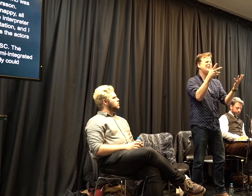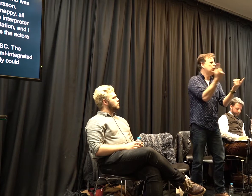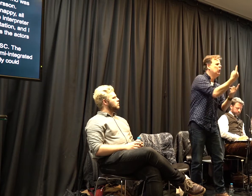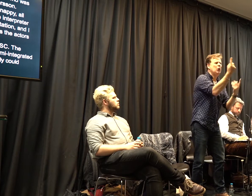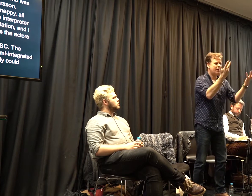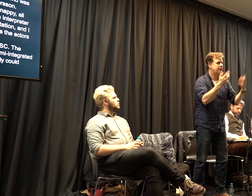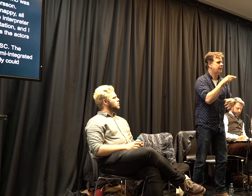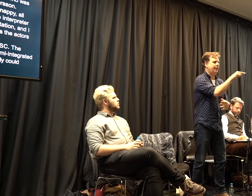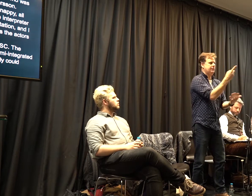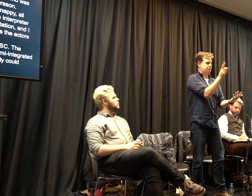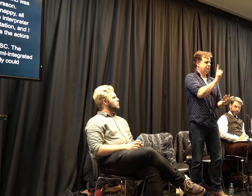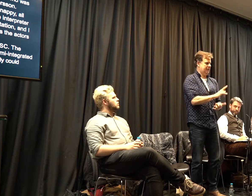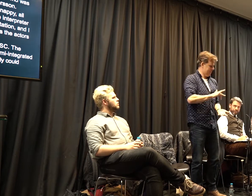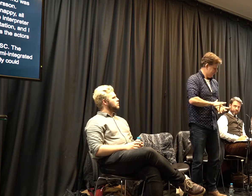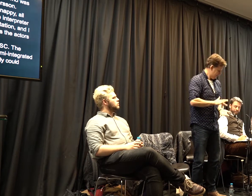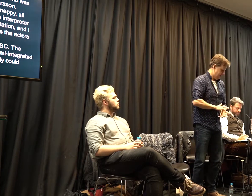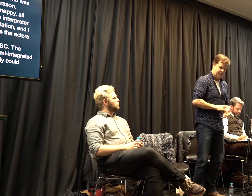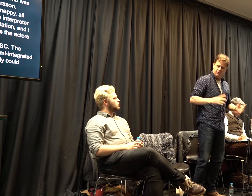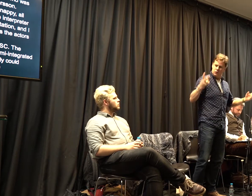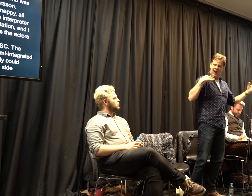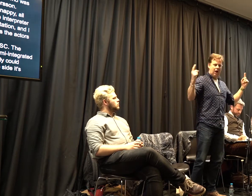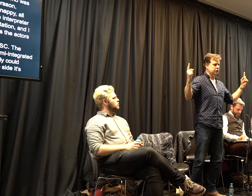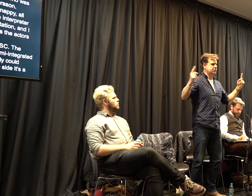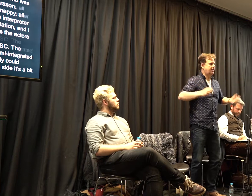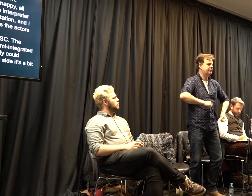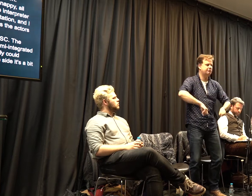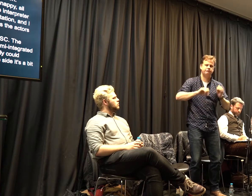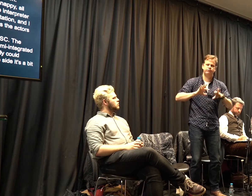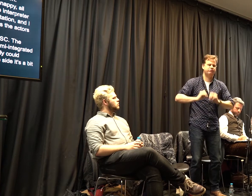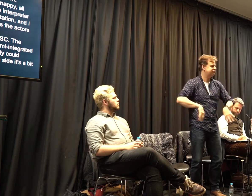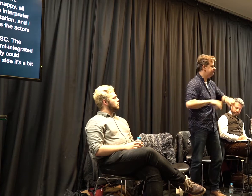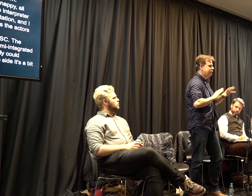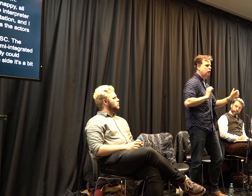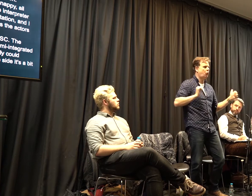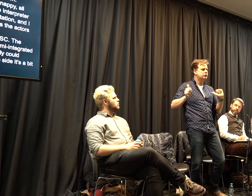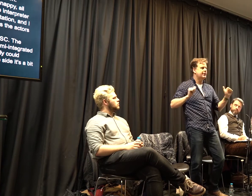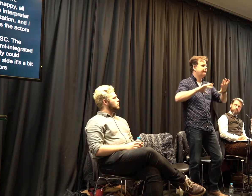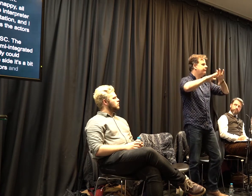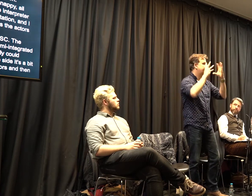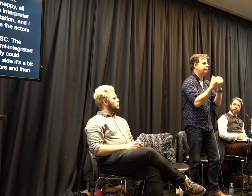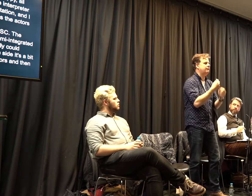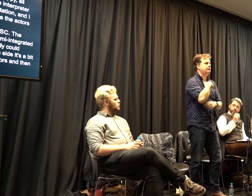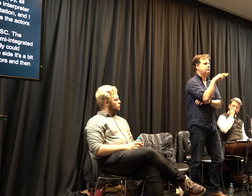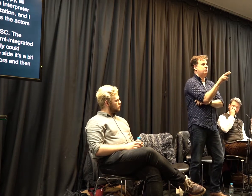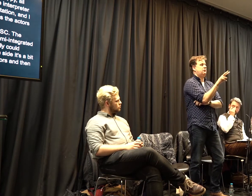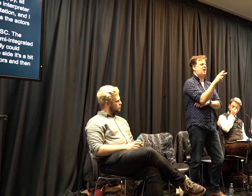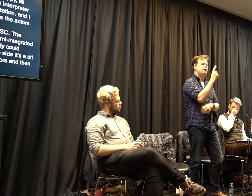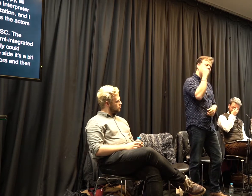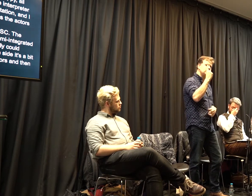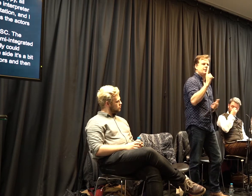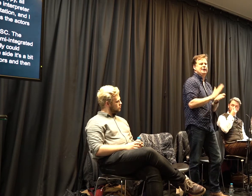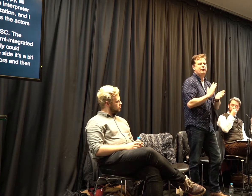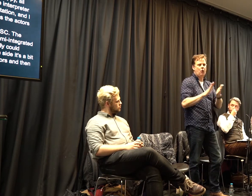Wimbledon situation. You're looking at the actors and then the interpreters. Whereas this one, we had the interpreter in the middle, in between the